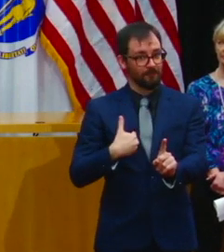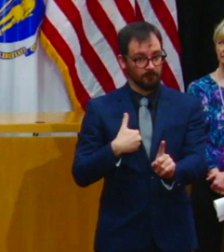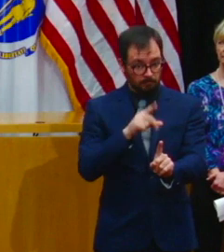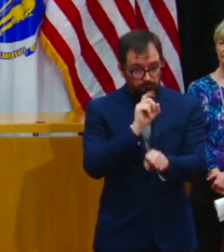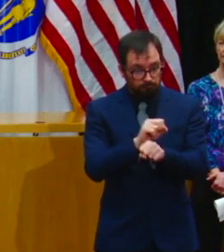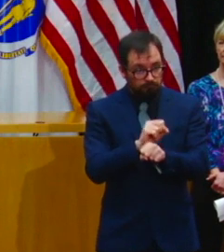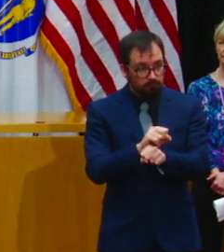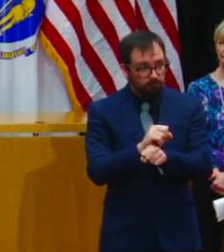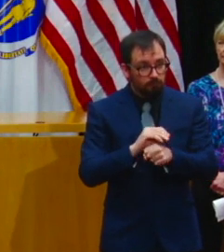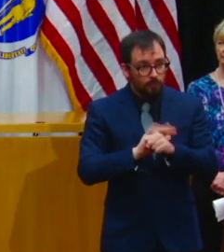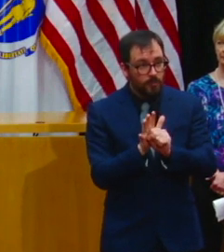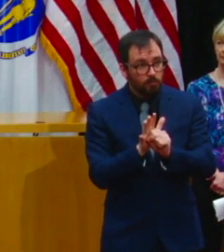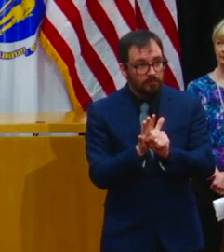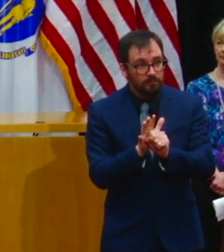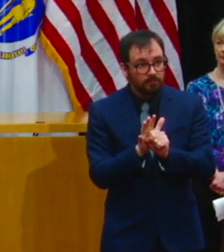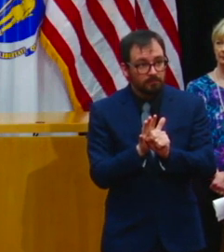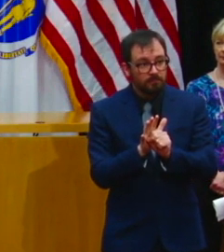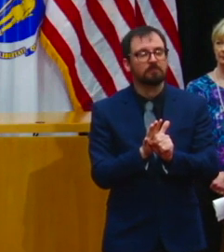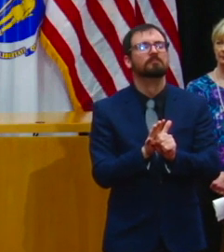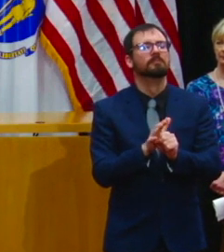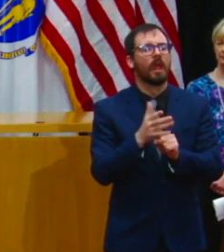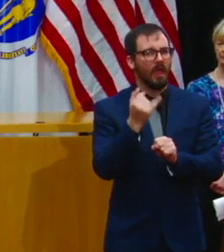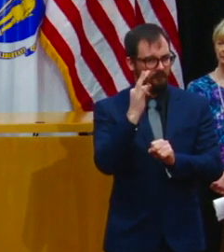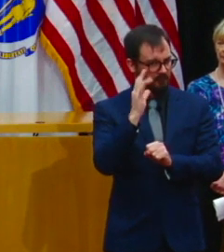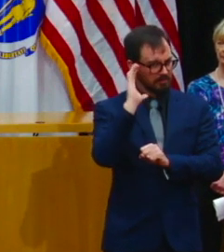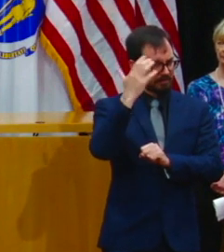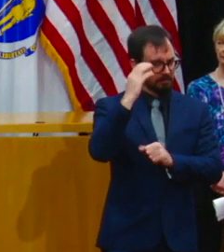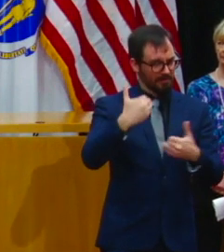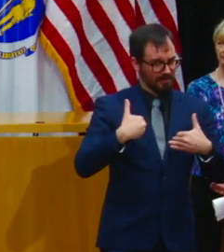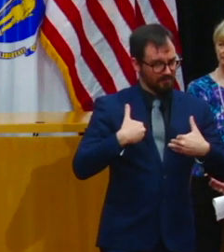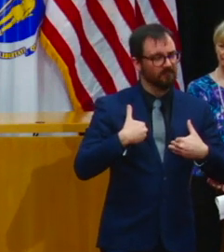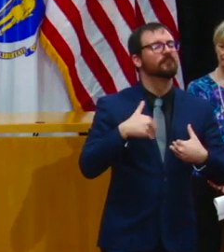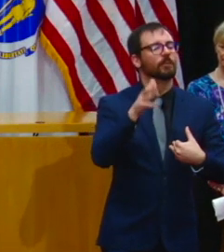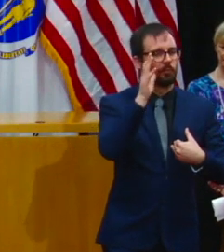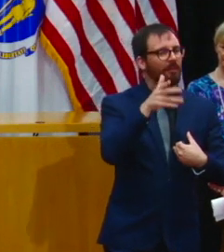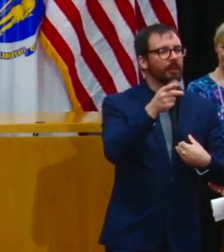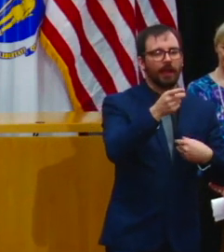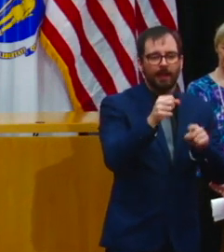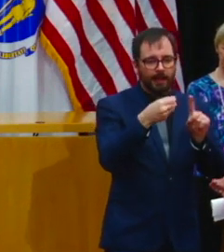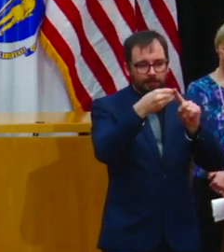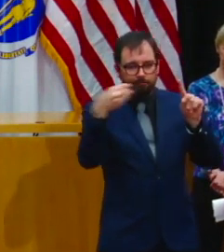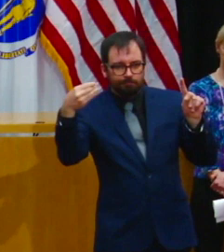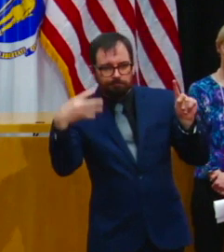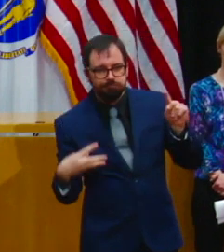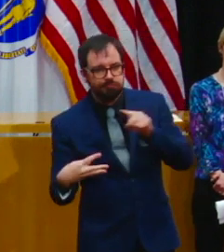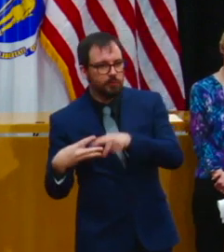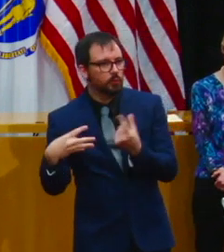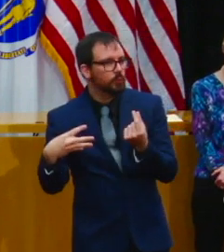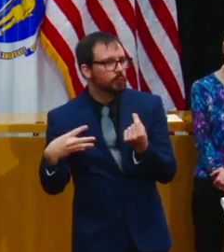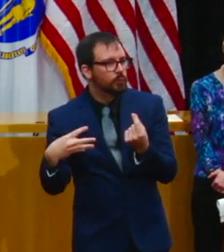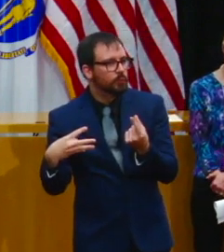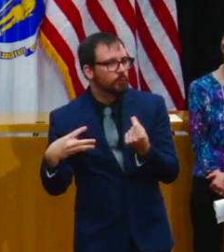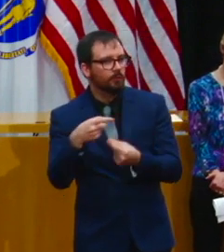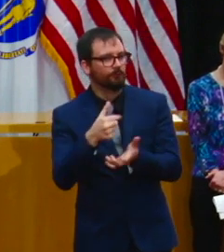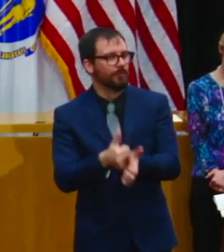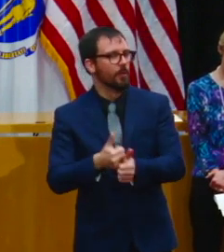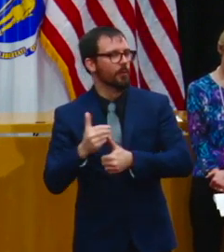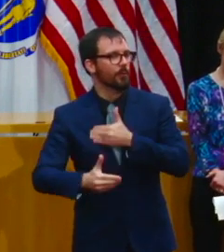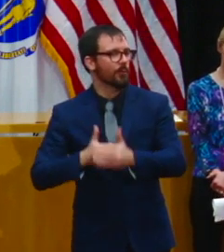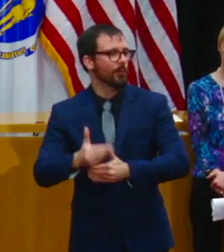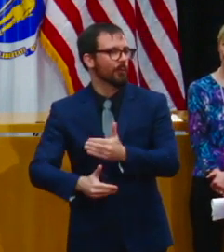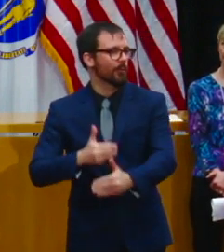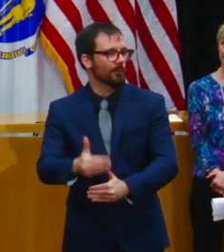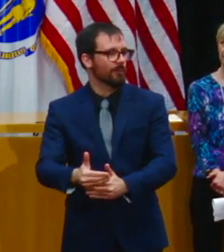on their answers. If a user indicates they're experiencing symptoms or risk factors that are closely associated with those of